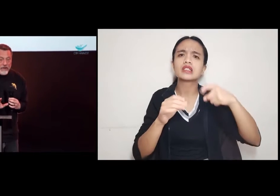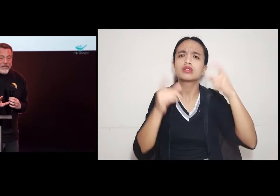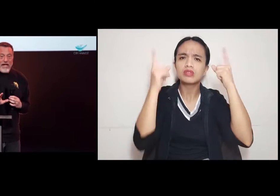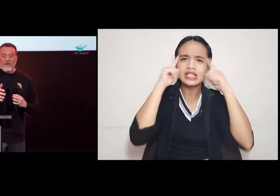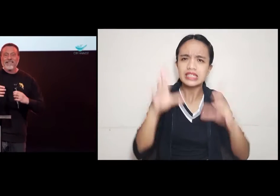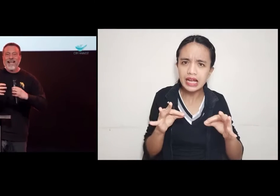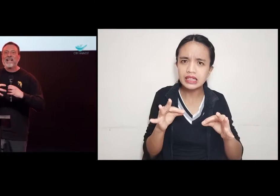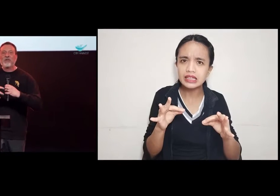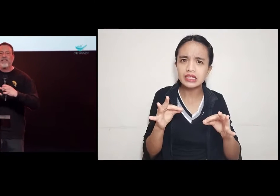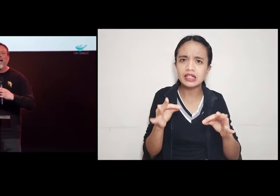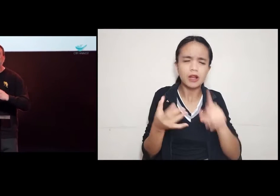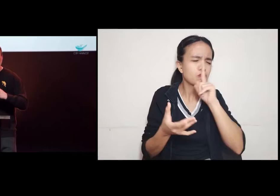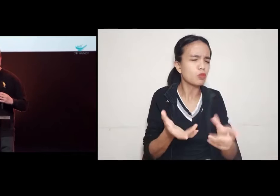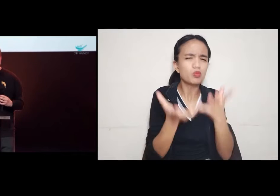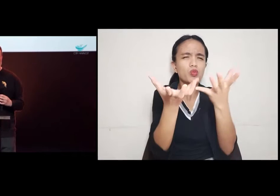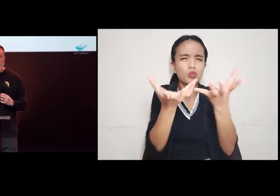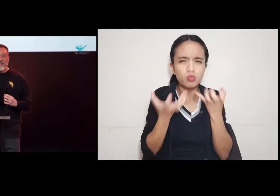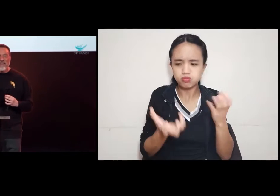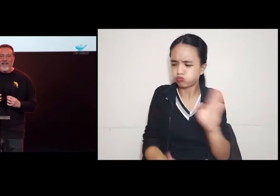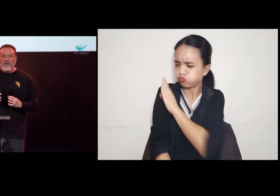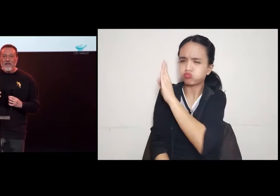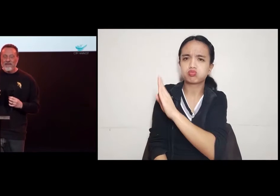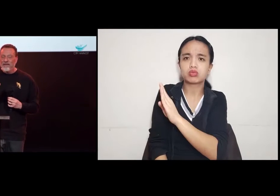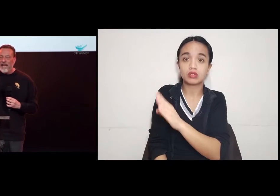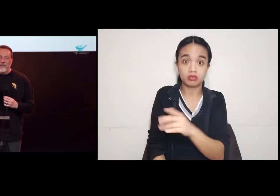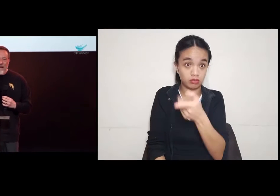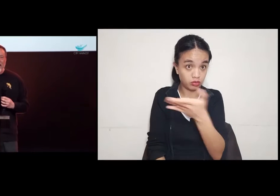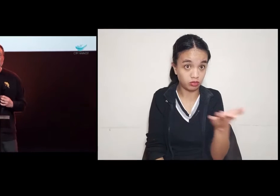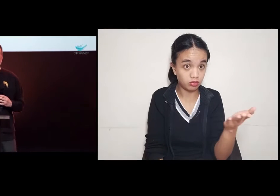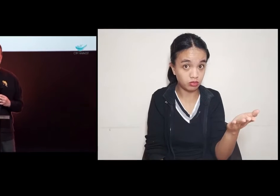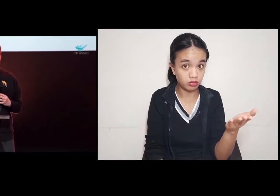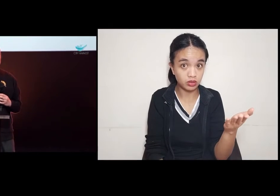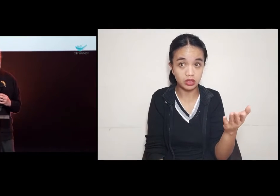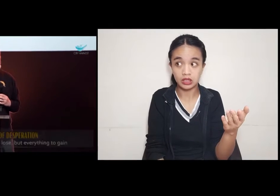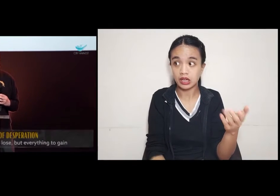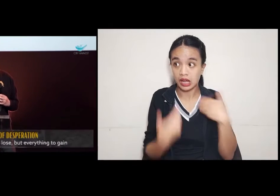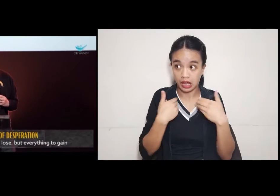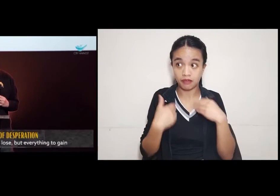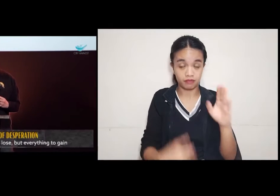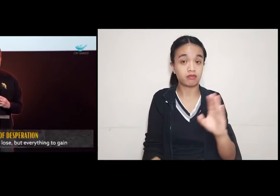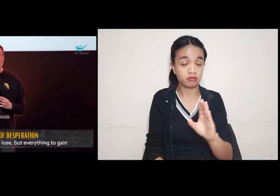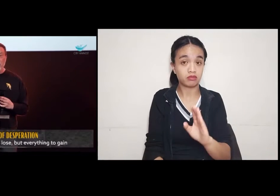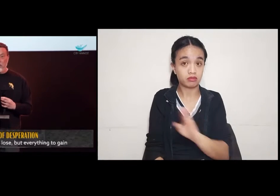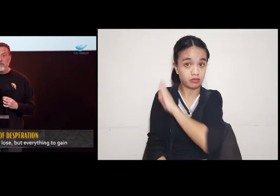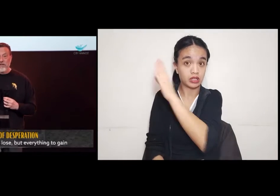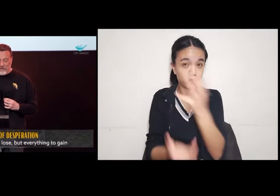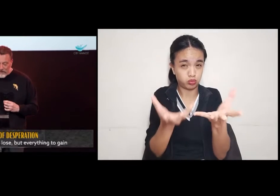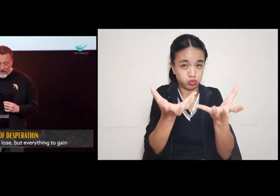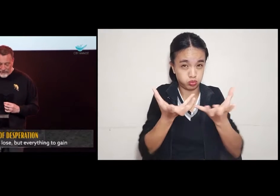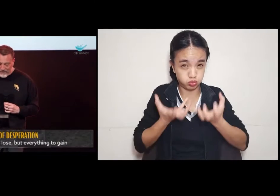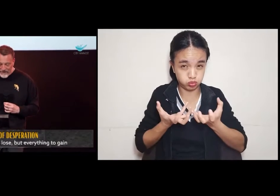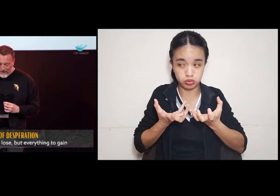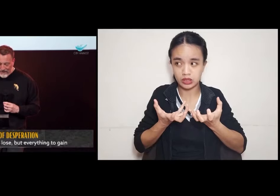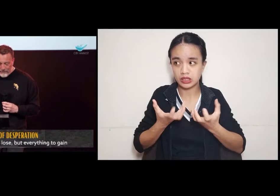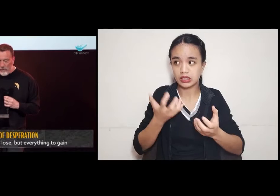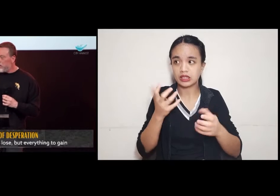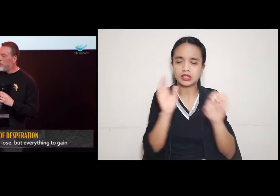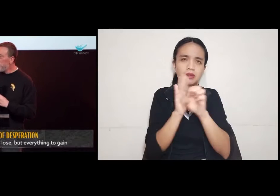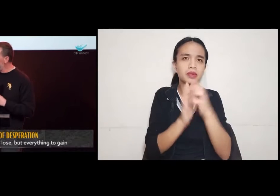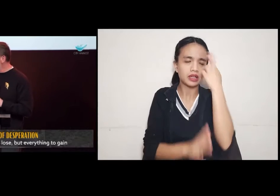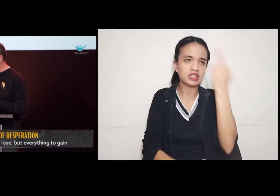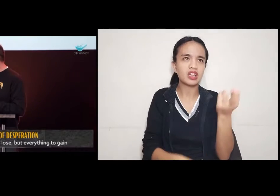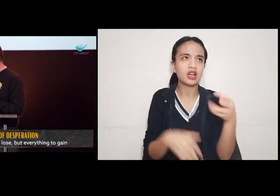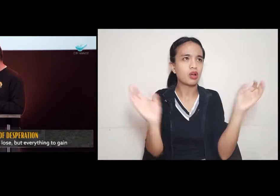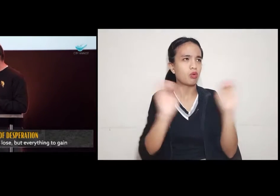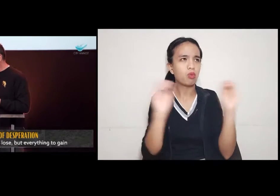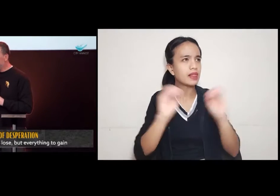like courage, but it's actually desperation. Have you ever found the courage of desperation in your life? That moment